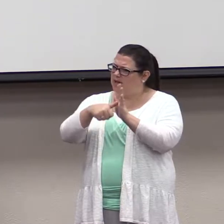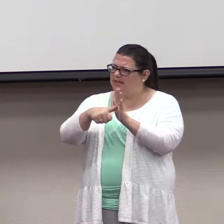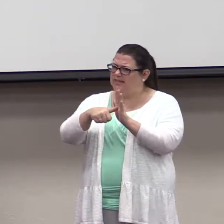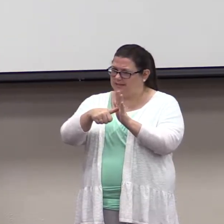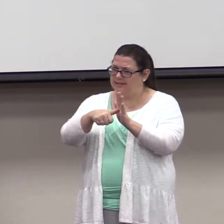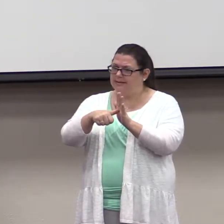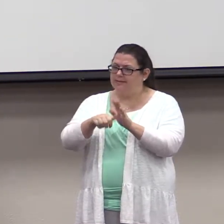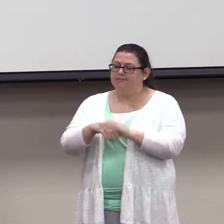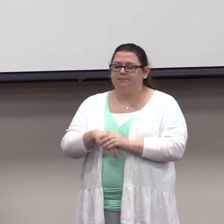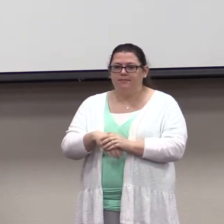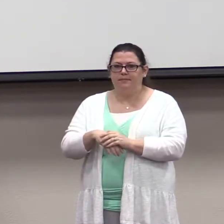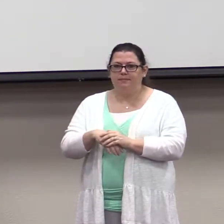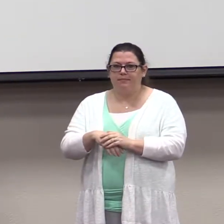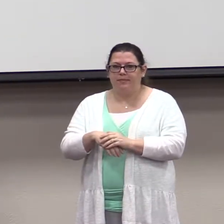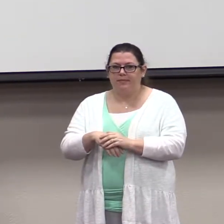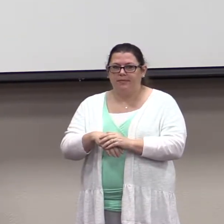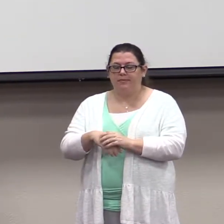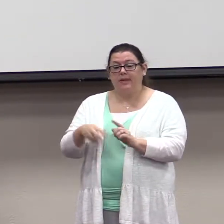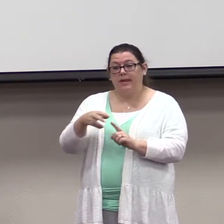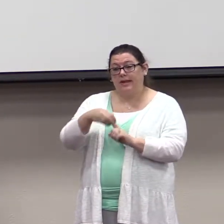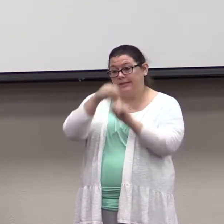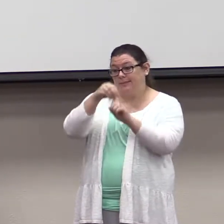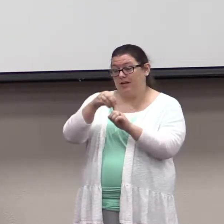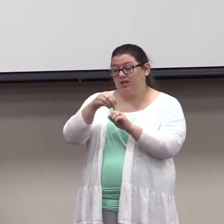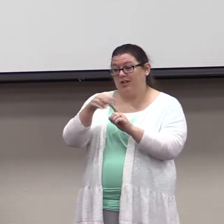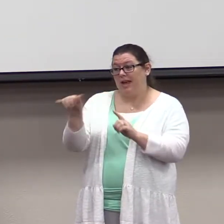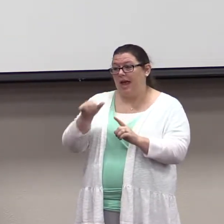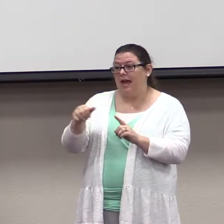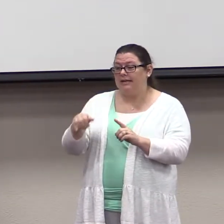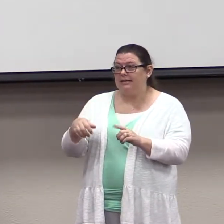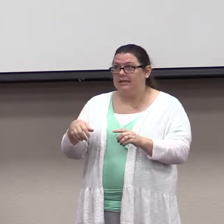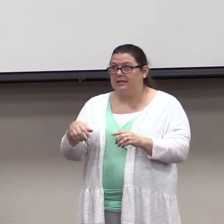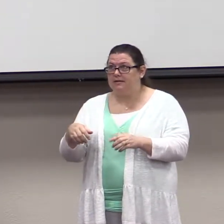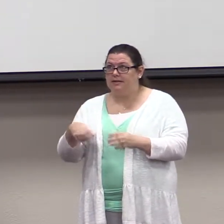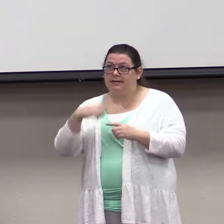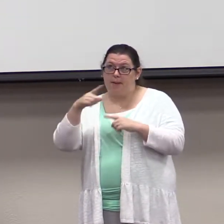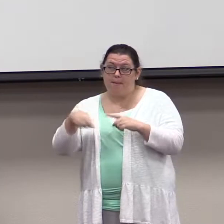right, especially as it pertains to the commands of God.